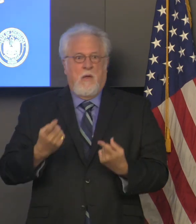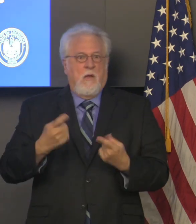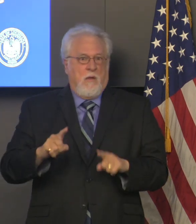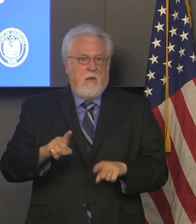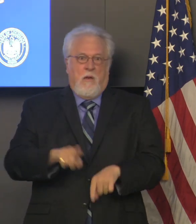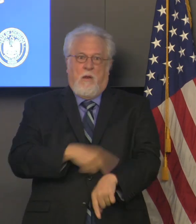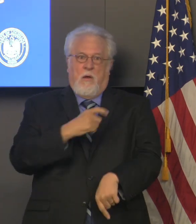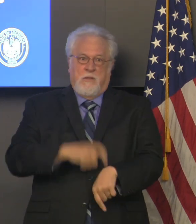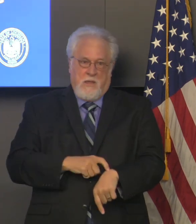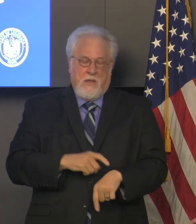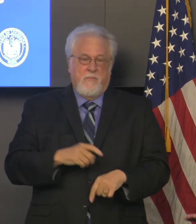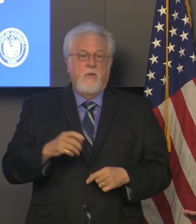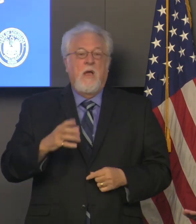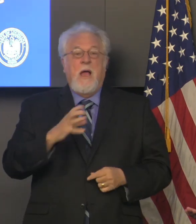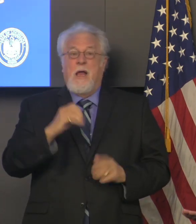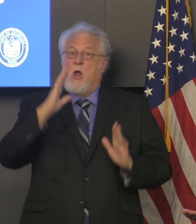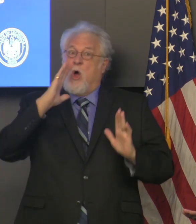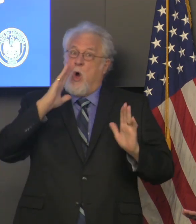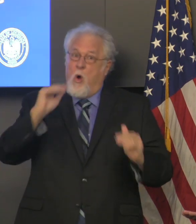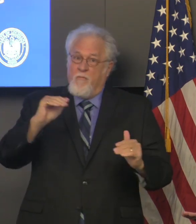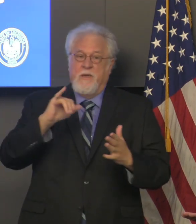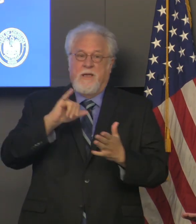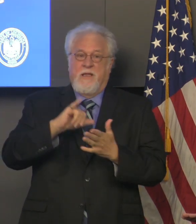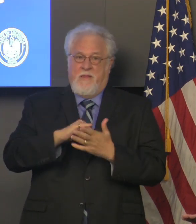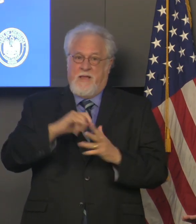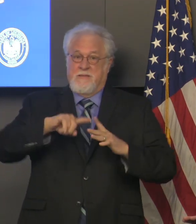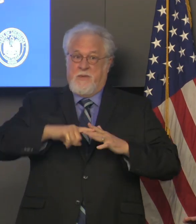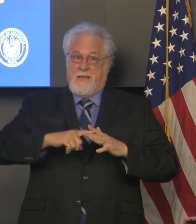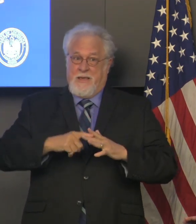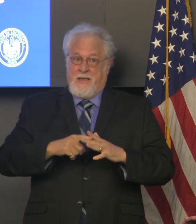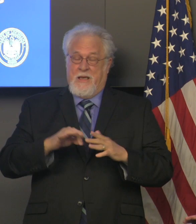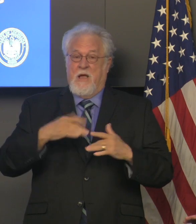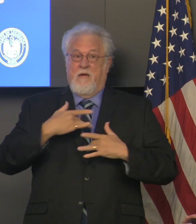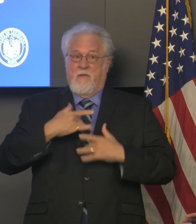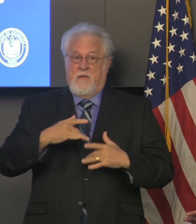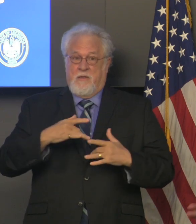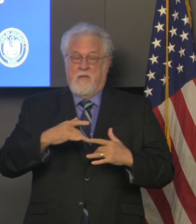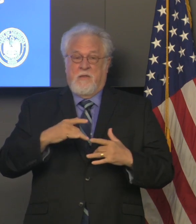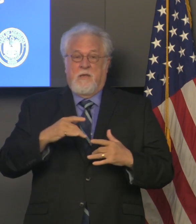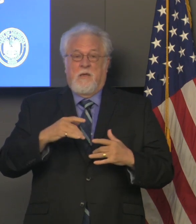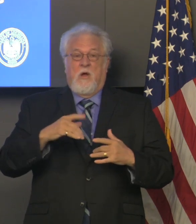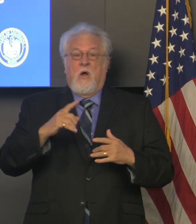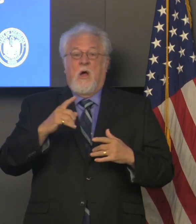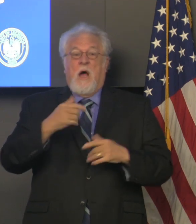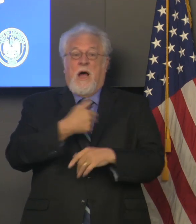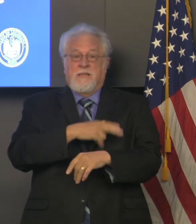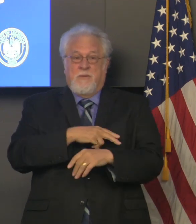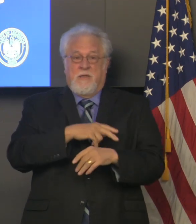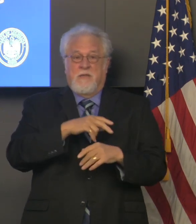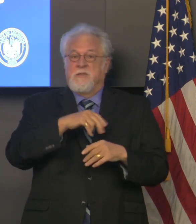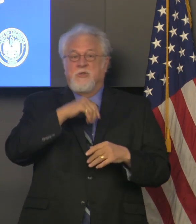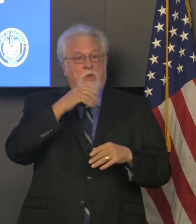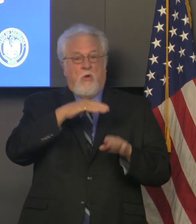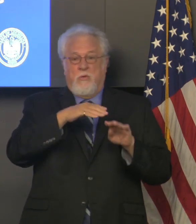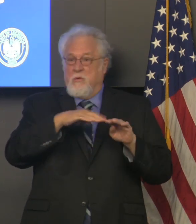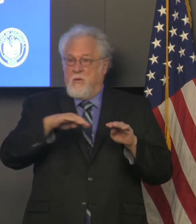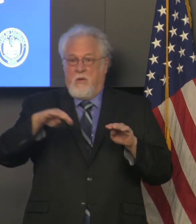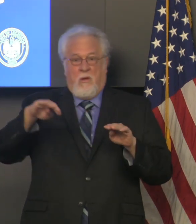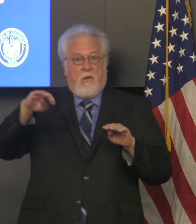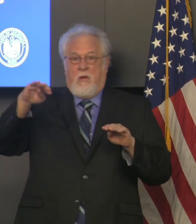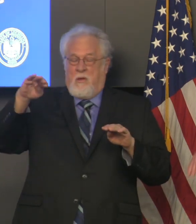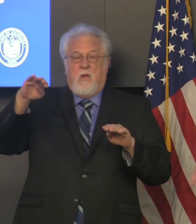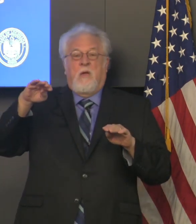time. And hopefully that is the beginning of a trend where the hospitalizations don't continue to climb